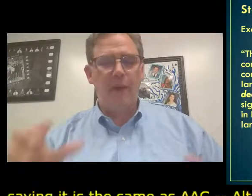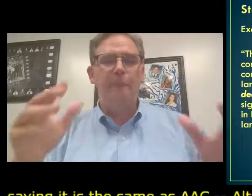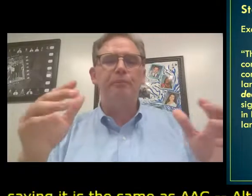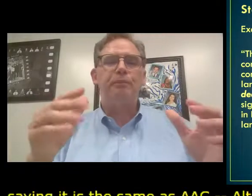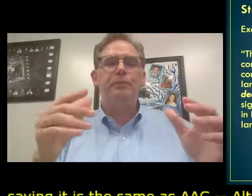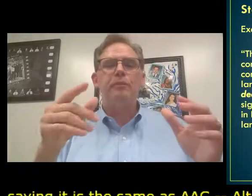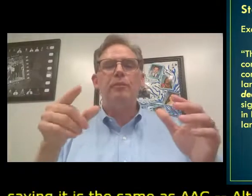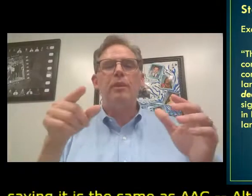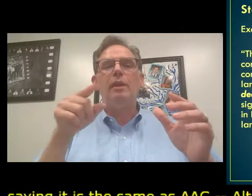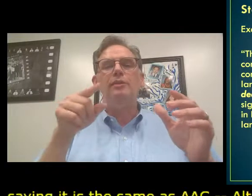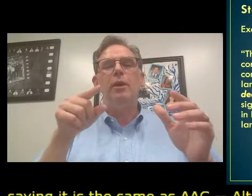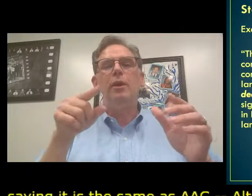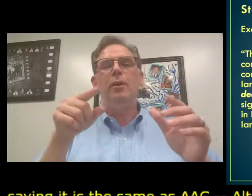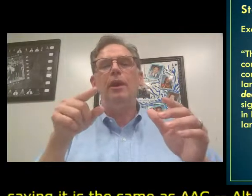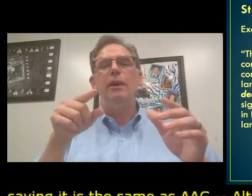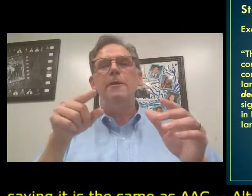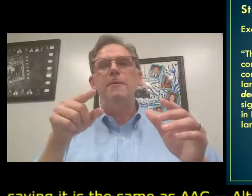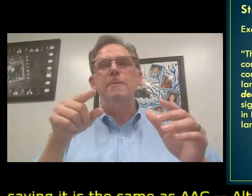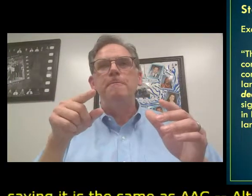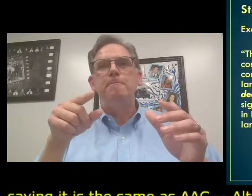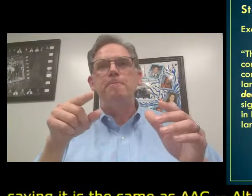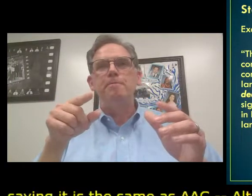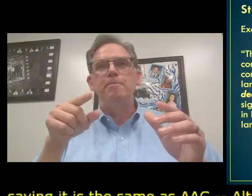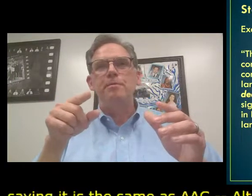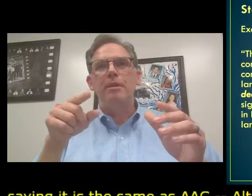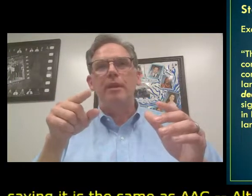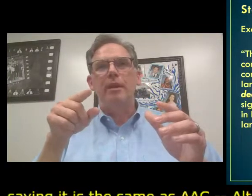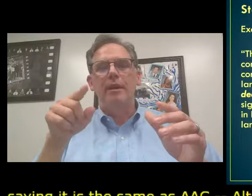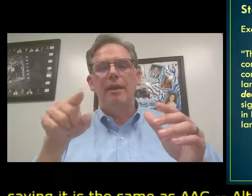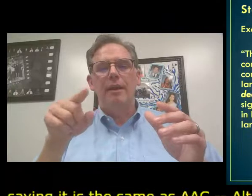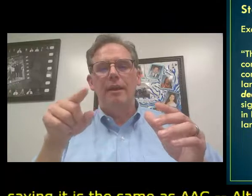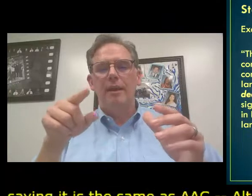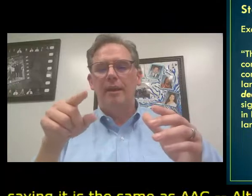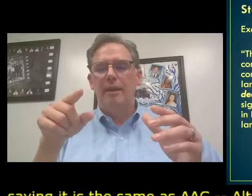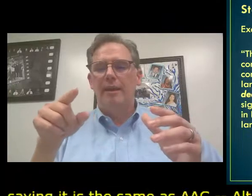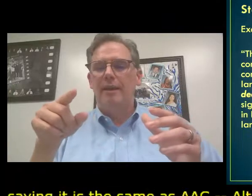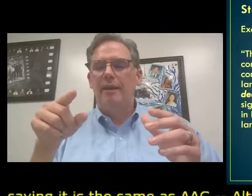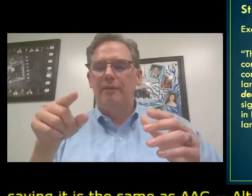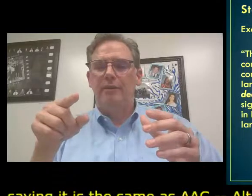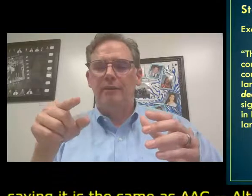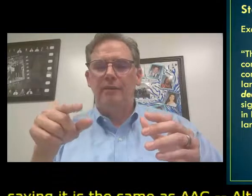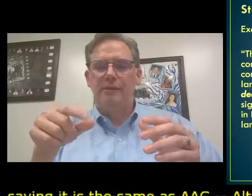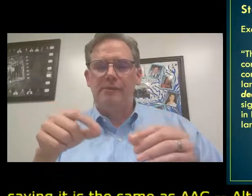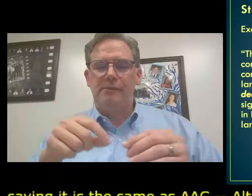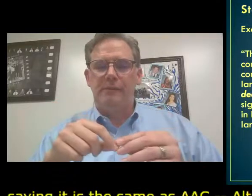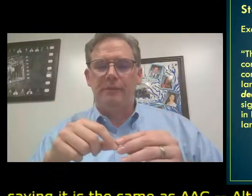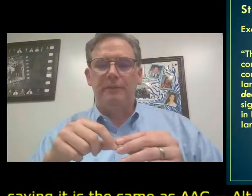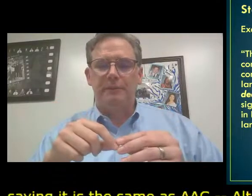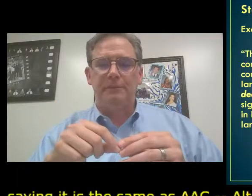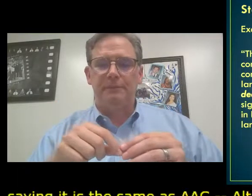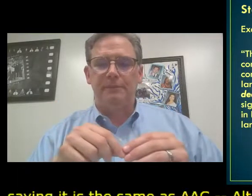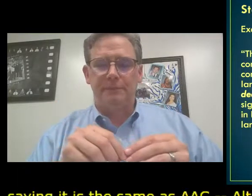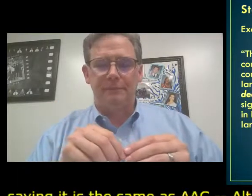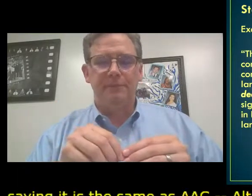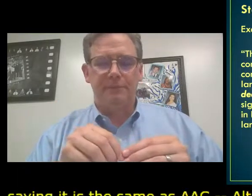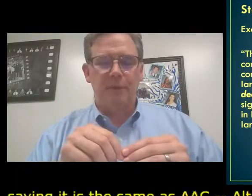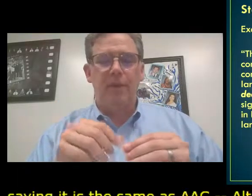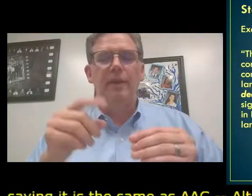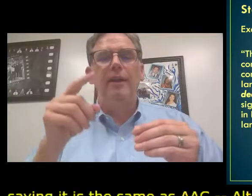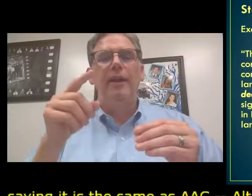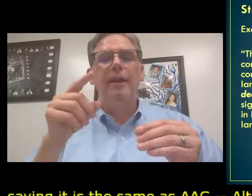Augmentative, yeah. Alternative augmentative communication. It's very different. American sign language is nothing like that.